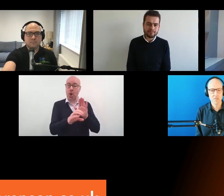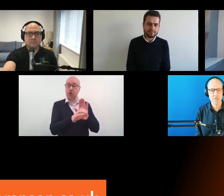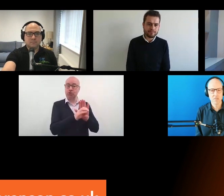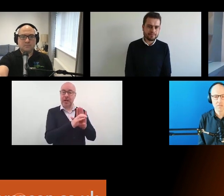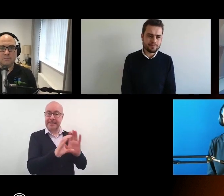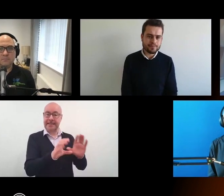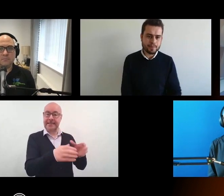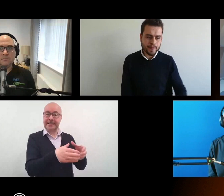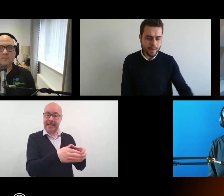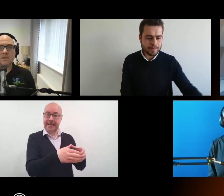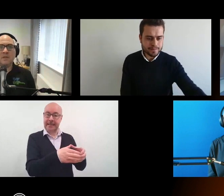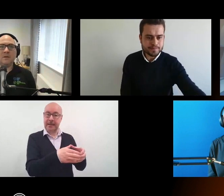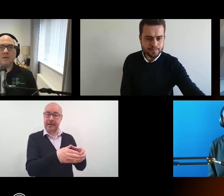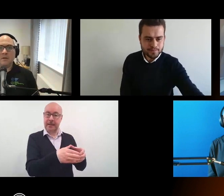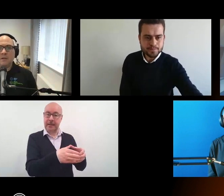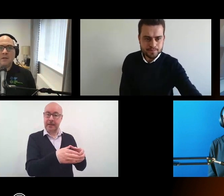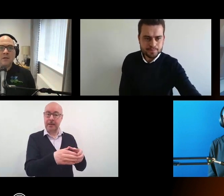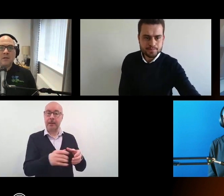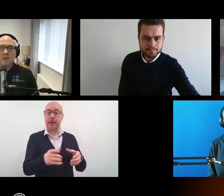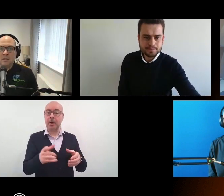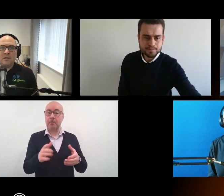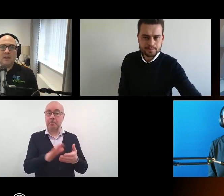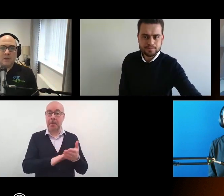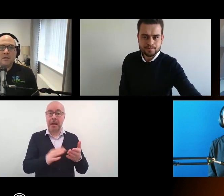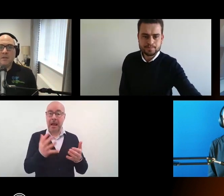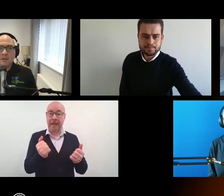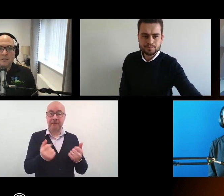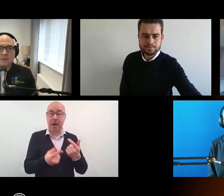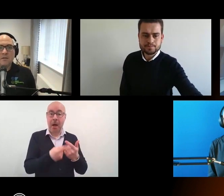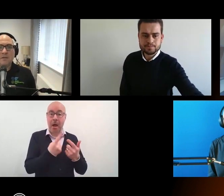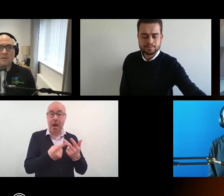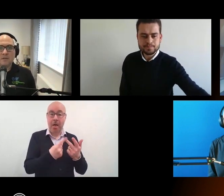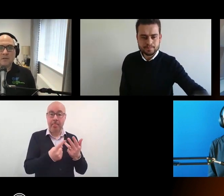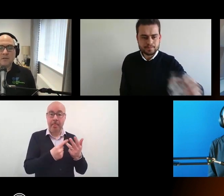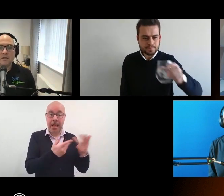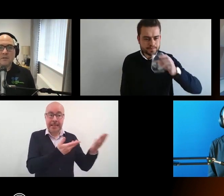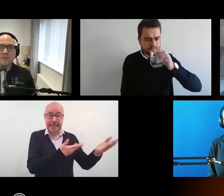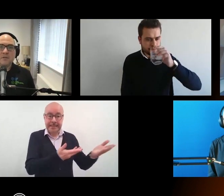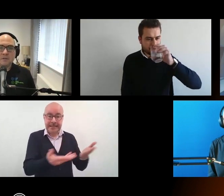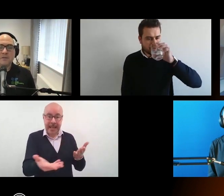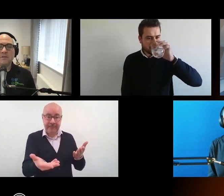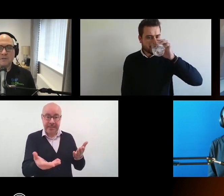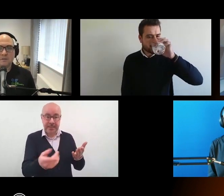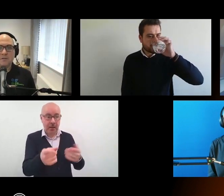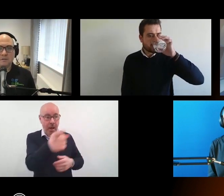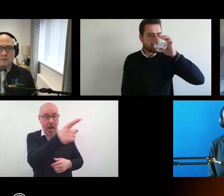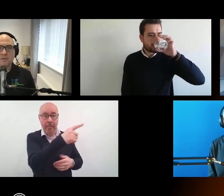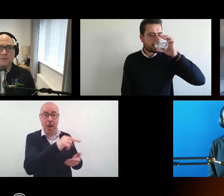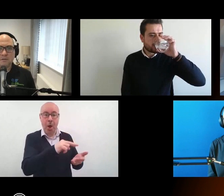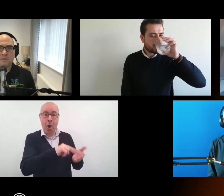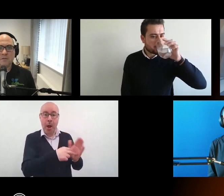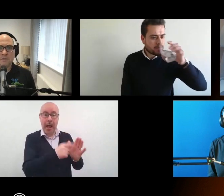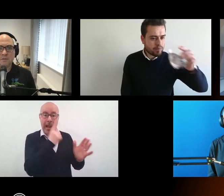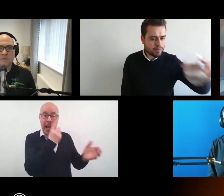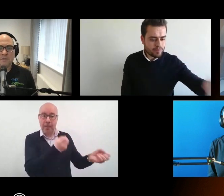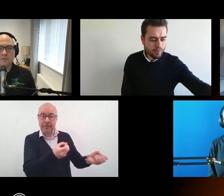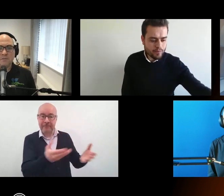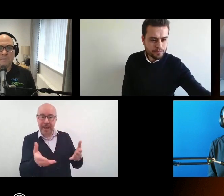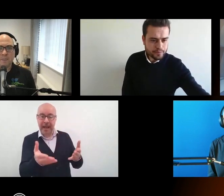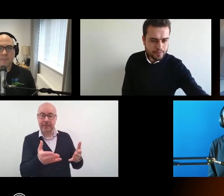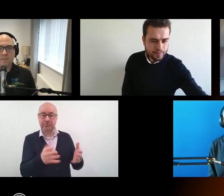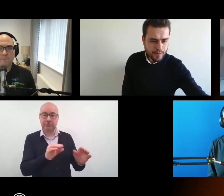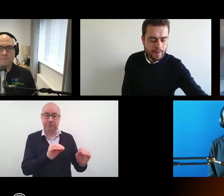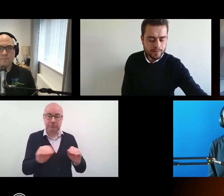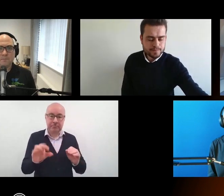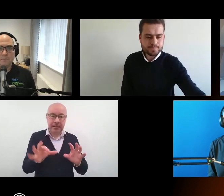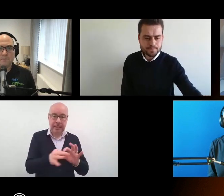maybe there are other services that other organizations could provide in terms of awareness and support and talking about